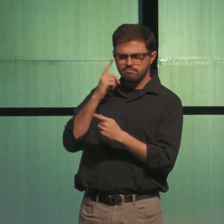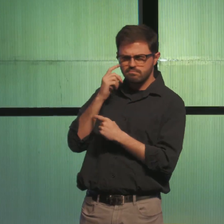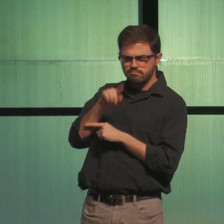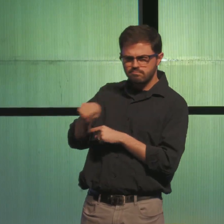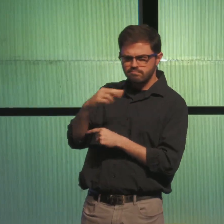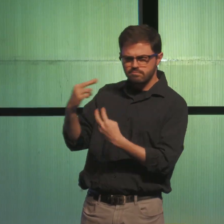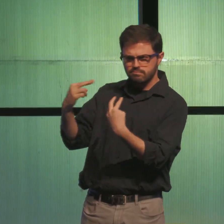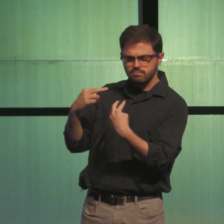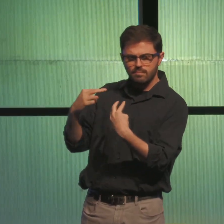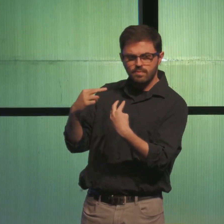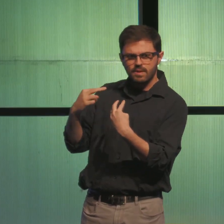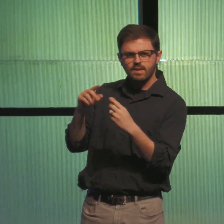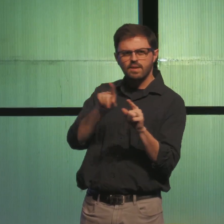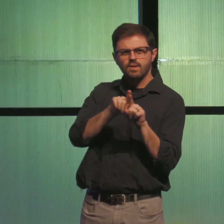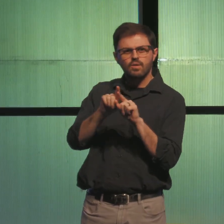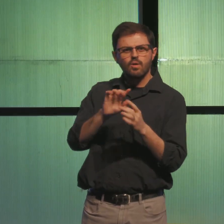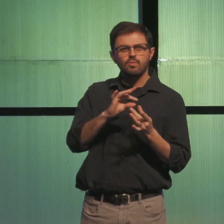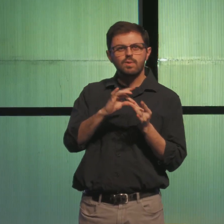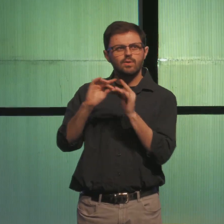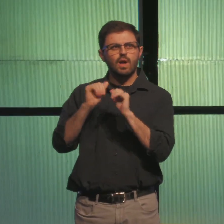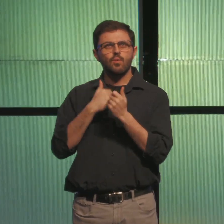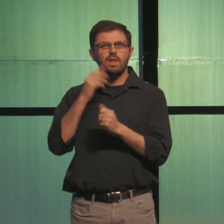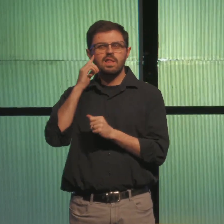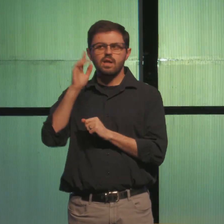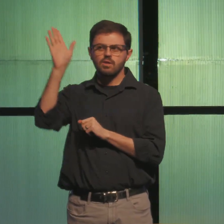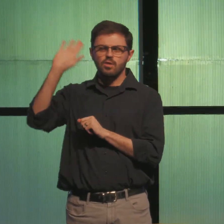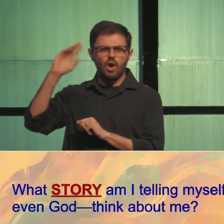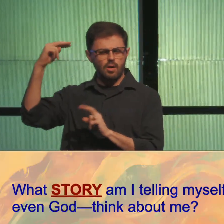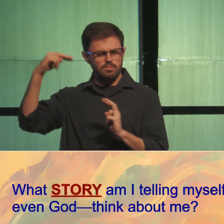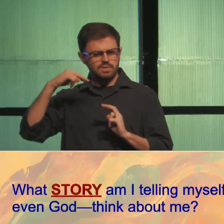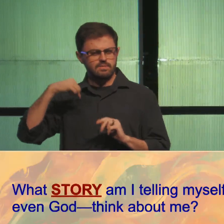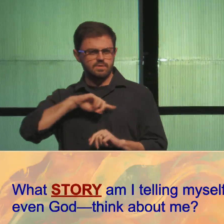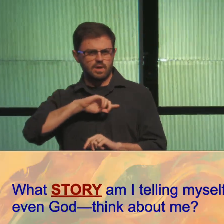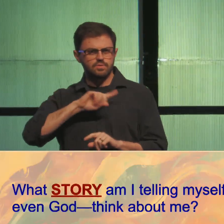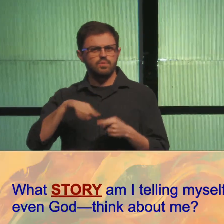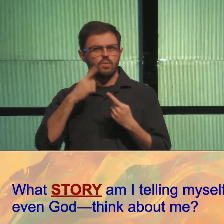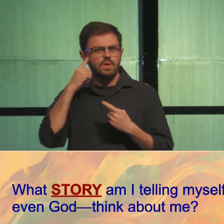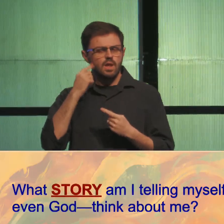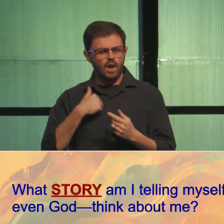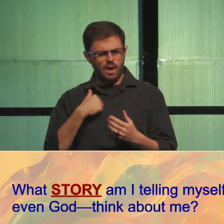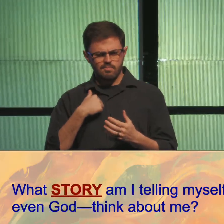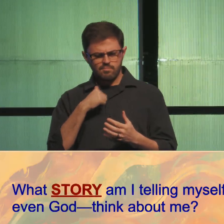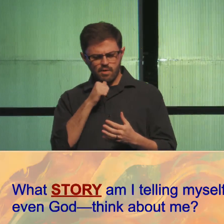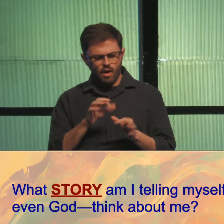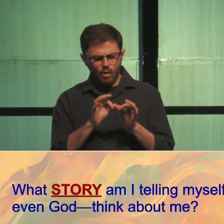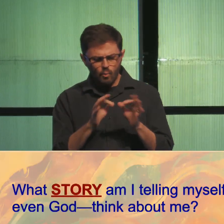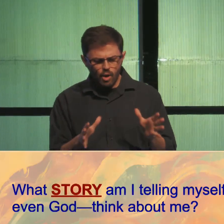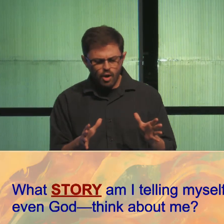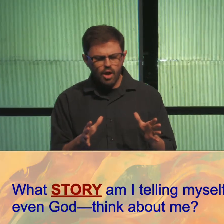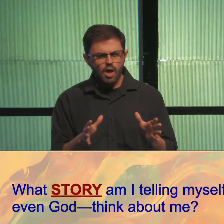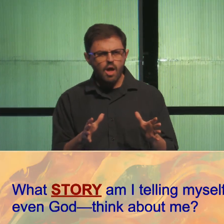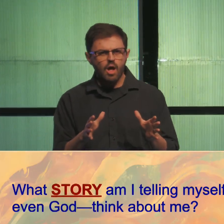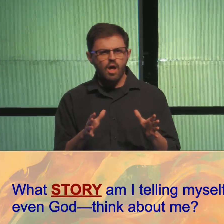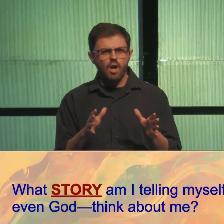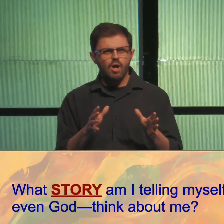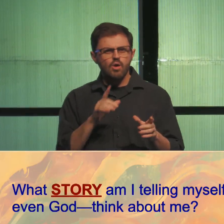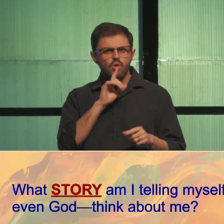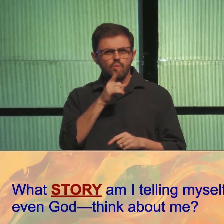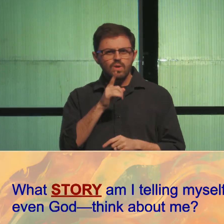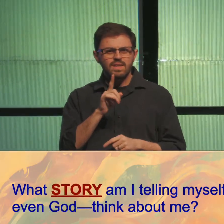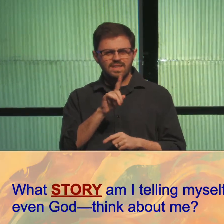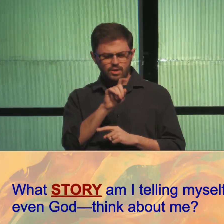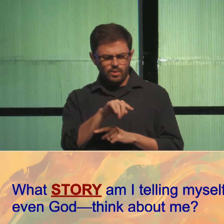how we think God perceives us. When we think I'm not worthy, really what we're saying is, what is the story that I'm telling